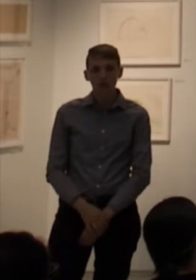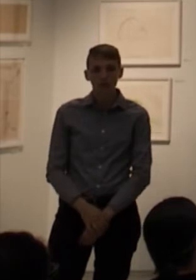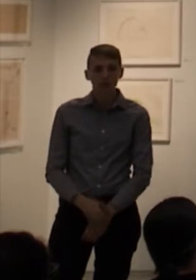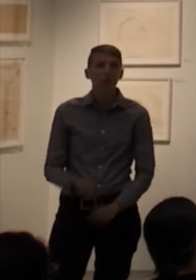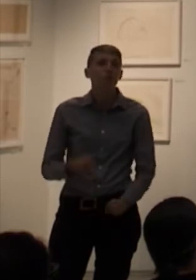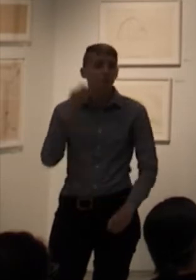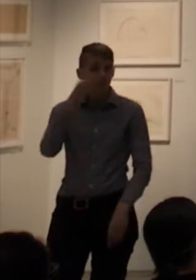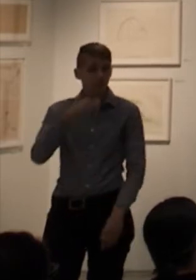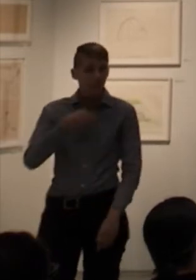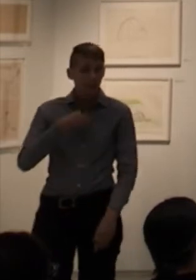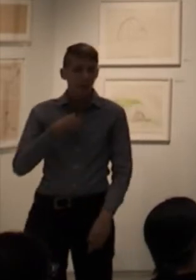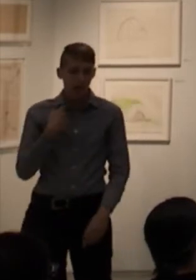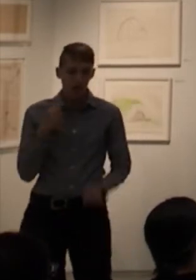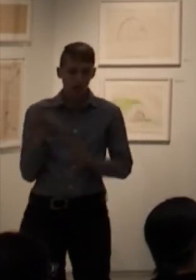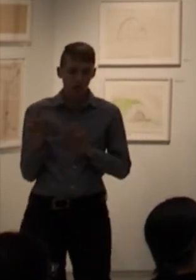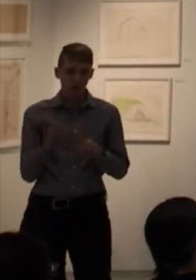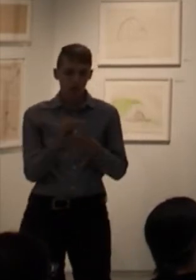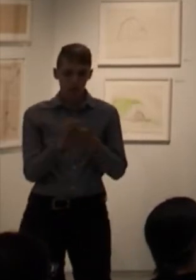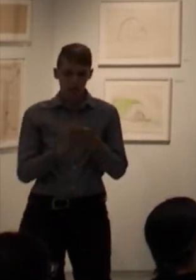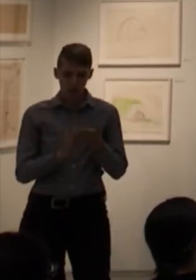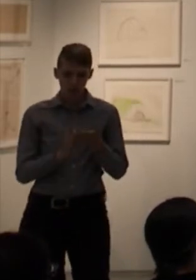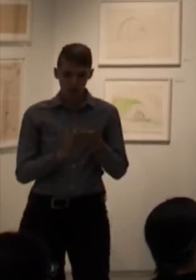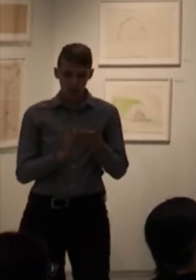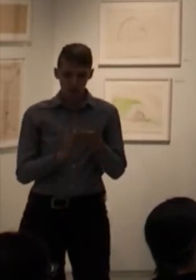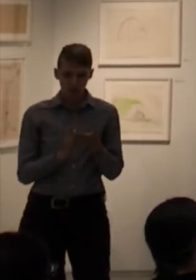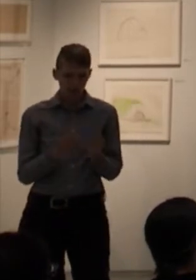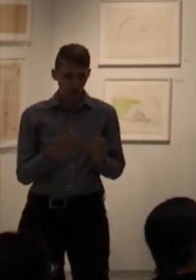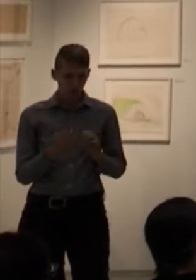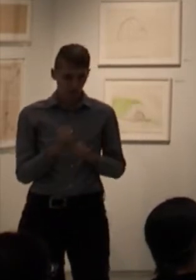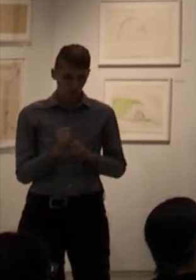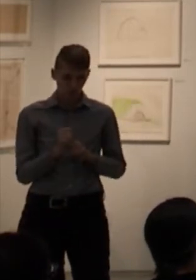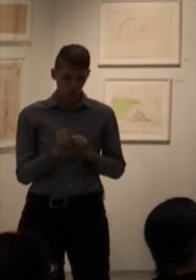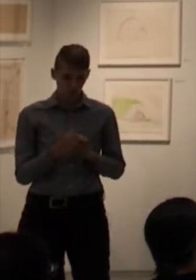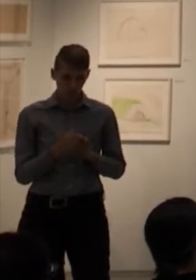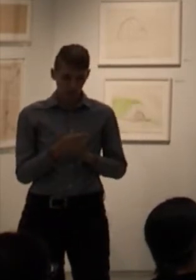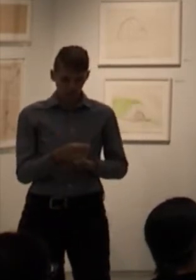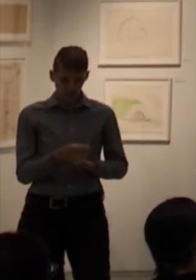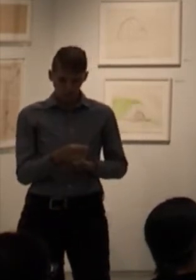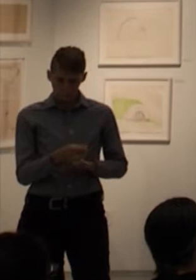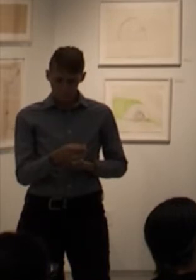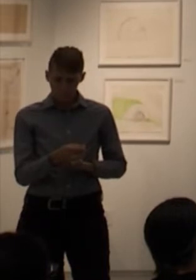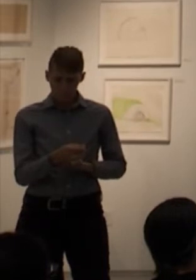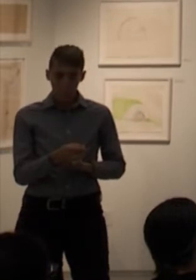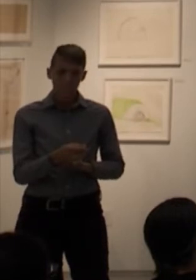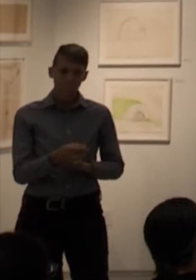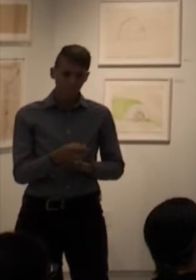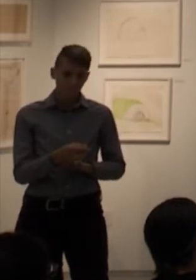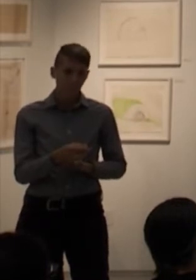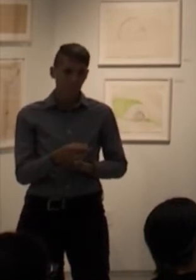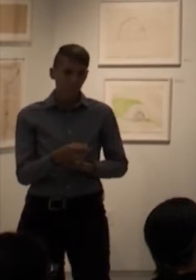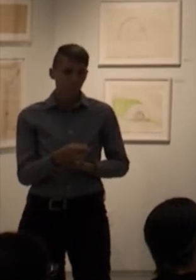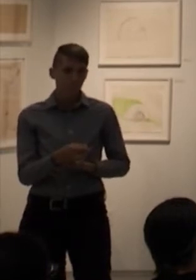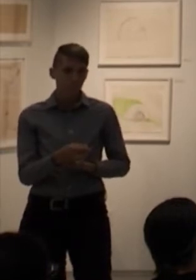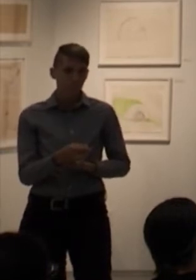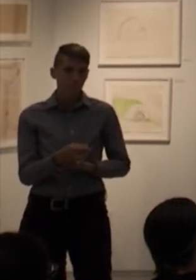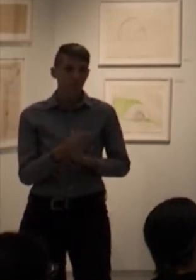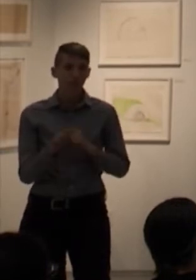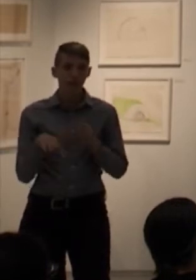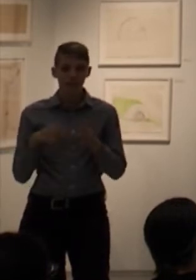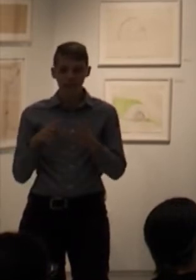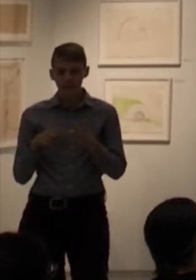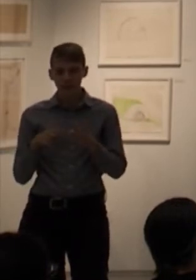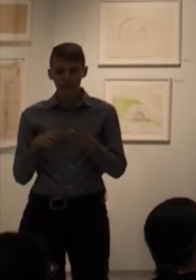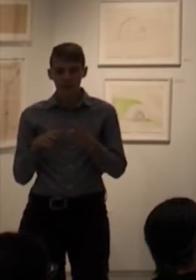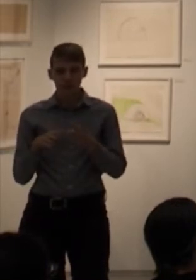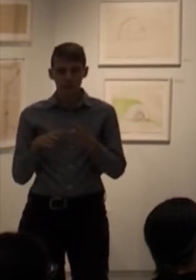I do is I look at design and say, would I want to work with them? But secondly, what I do is, and this is where I spend a